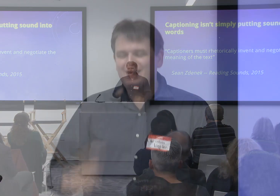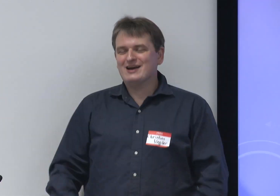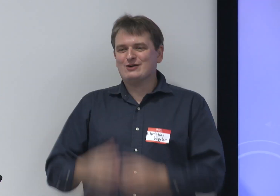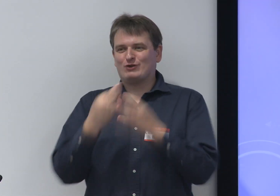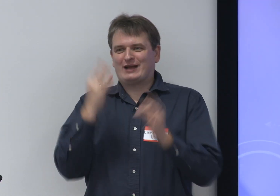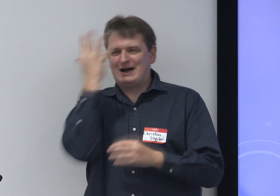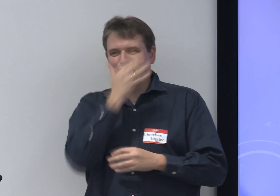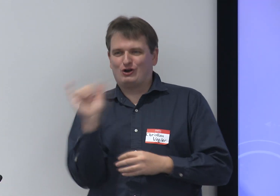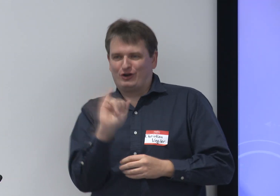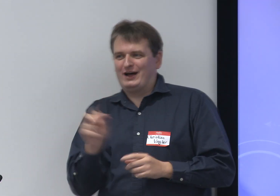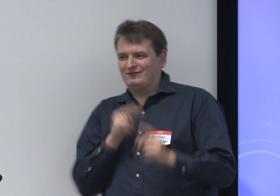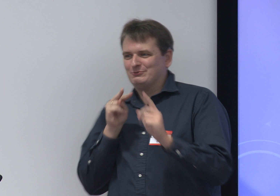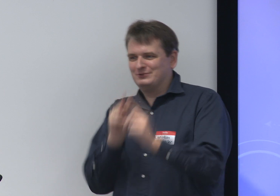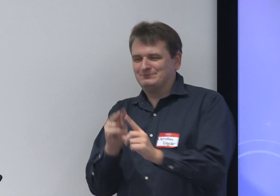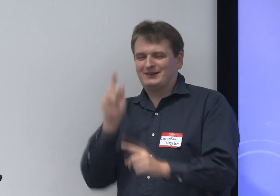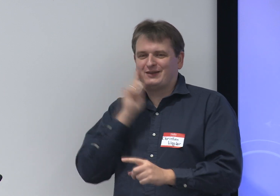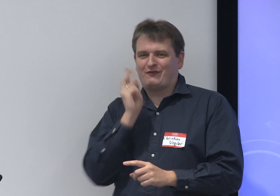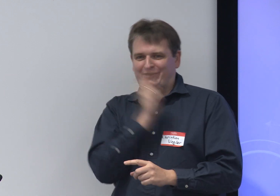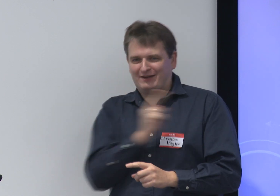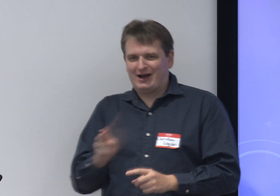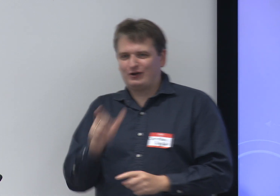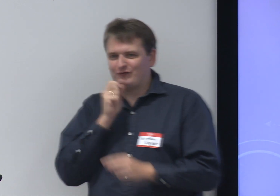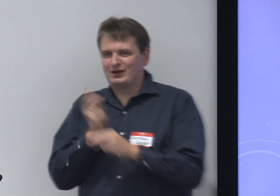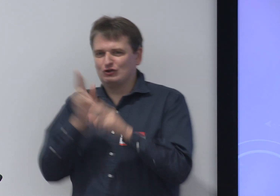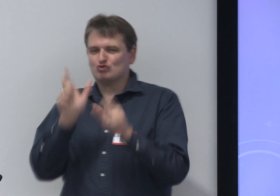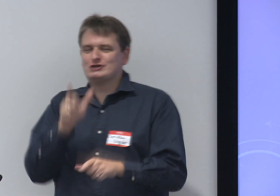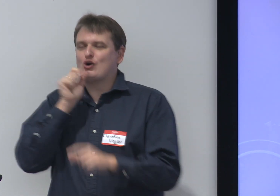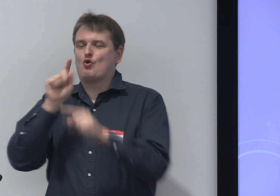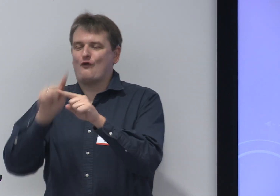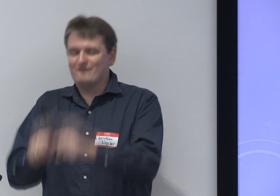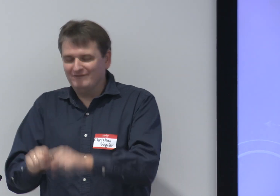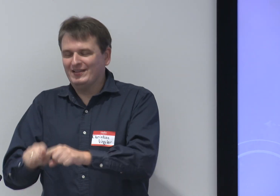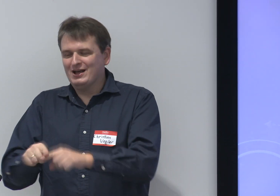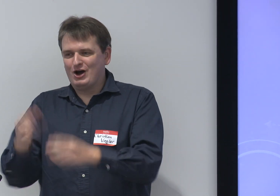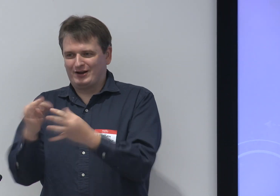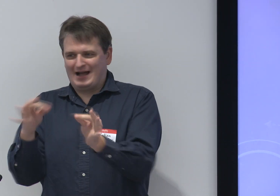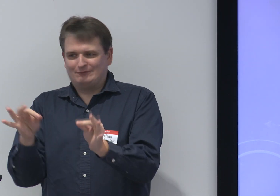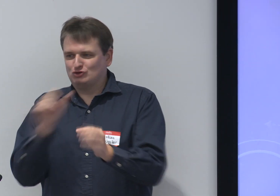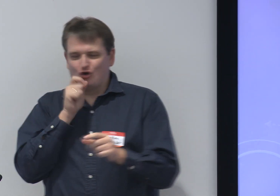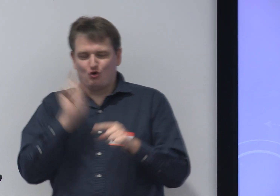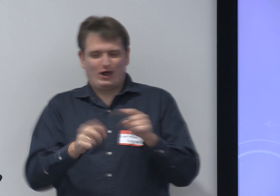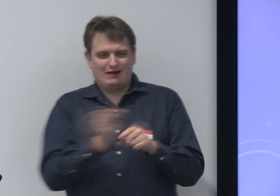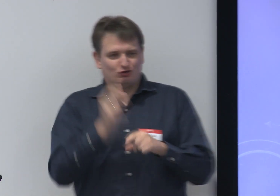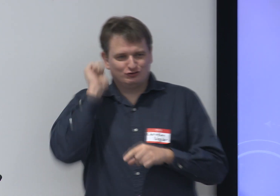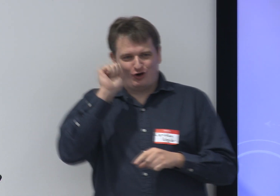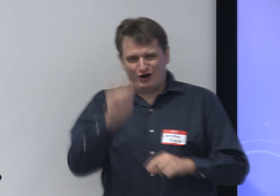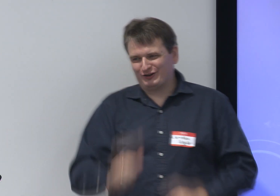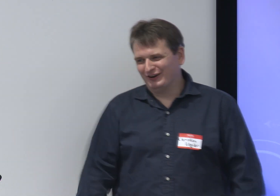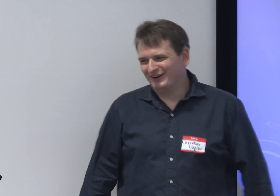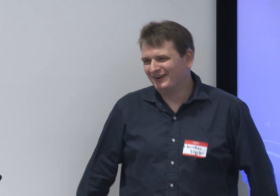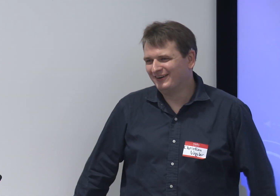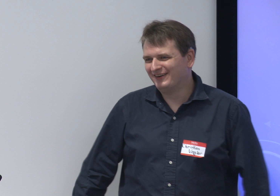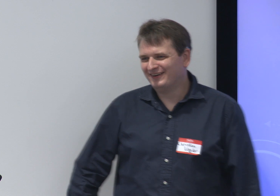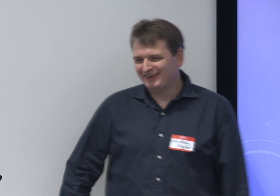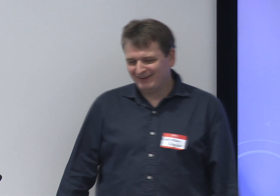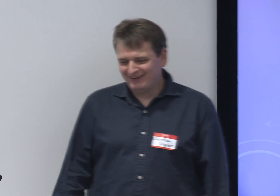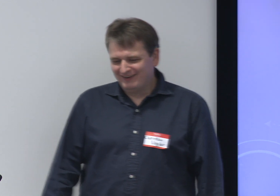you to take it all in through your eyes and get what it feels like from the perspective of a deaf or hard of hearing person who relies solely